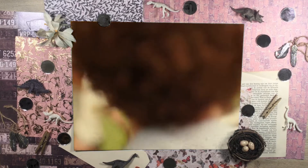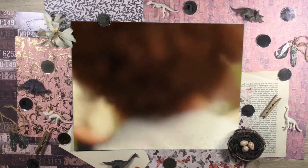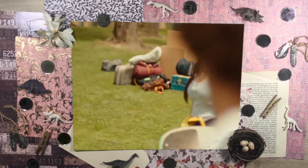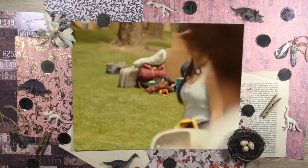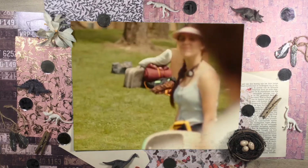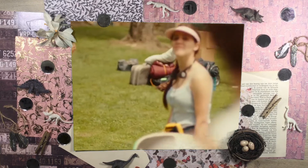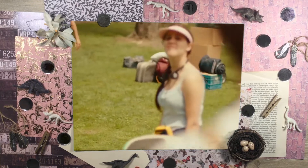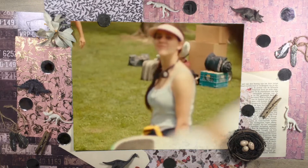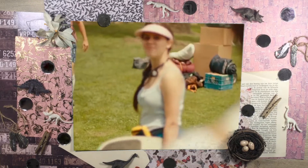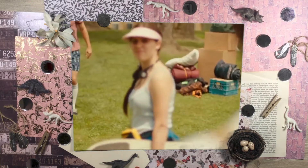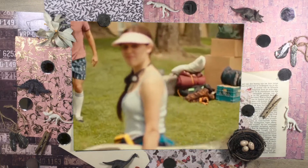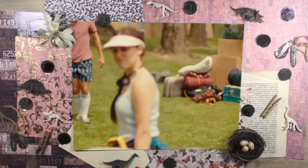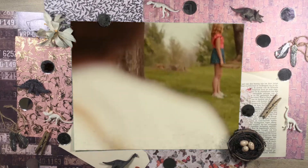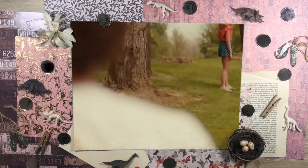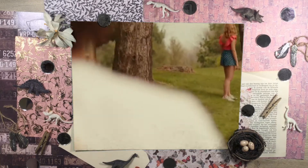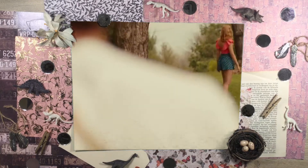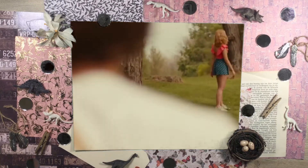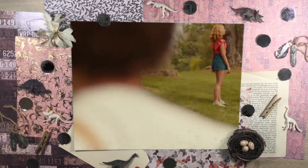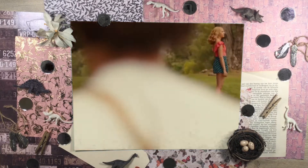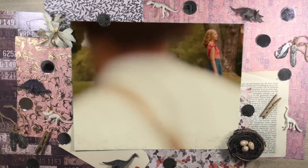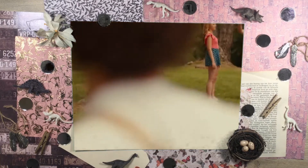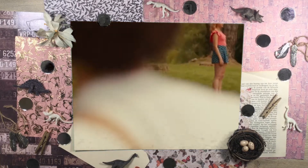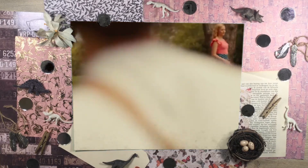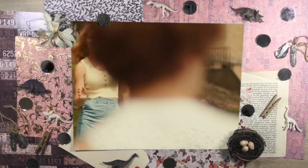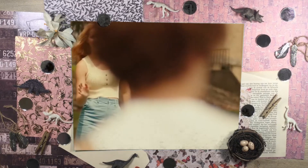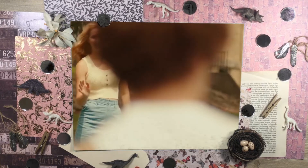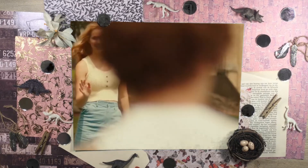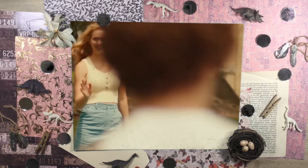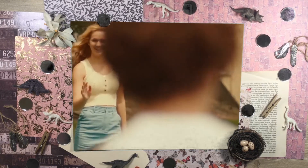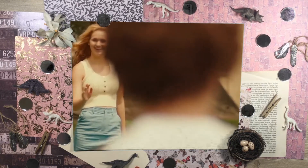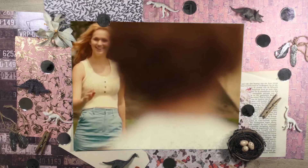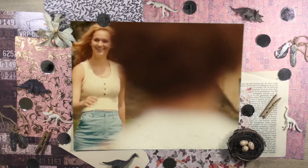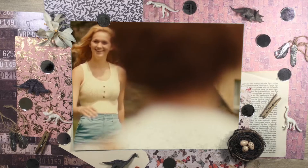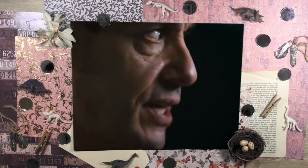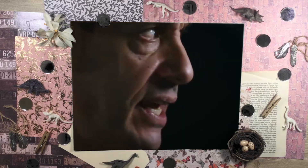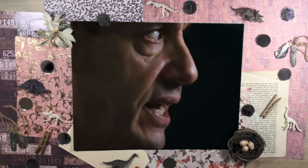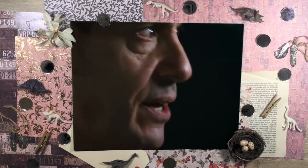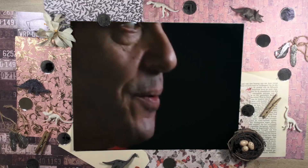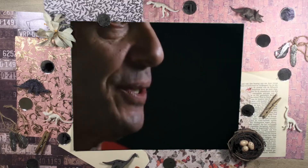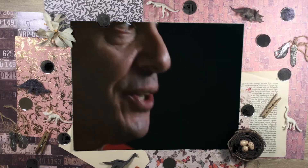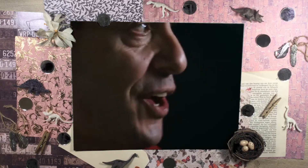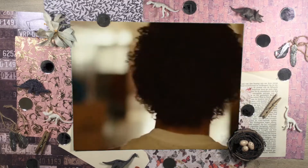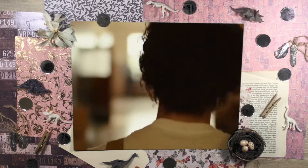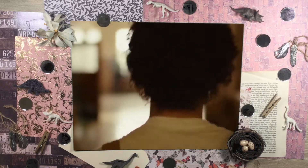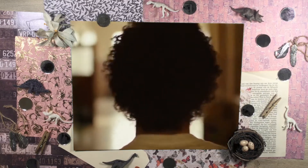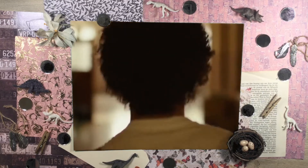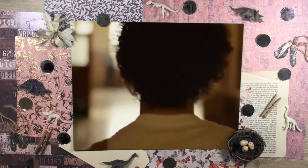day of school. All these people are coming up to me saying, Eddie, how are you? Eddie, hi. I'm like, my name's not Eddie. I don't know what you're talking about. As soon as this